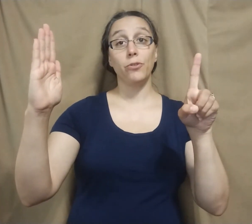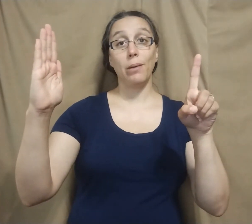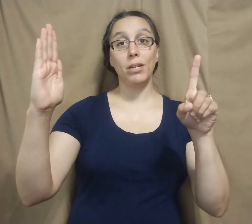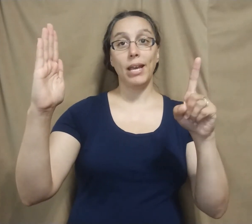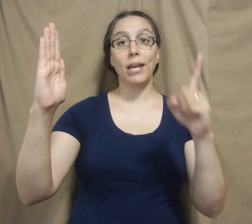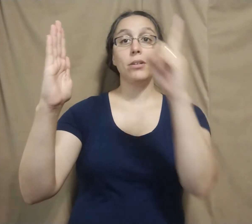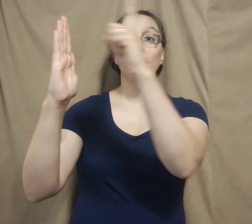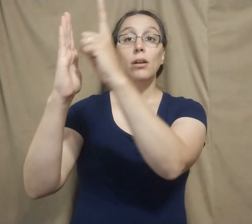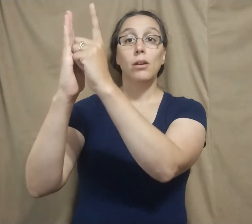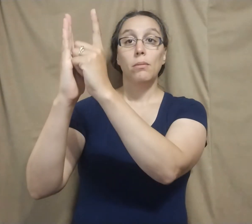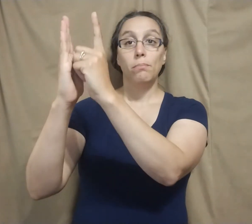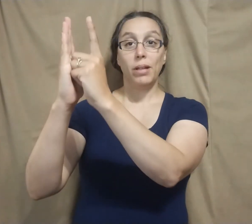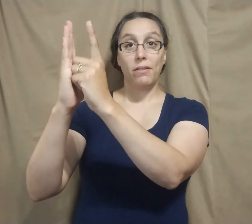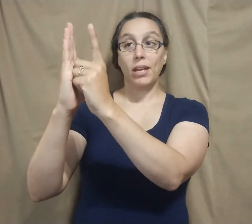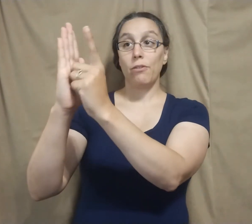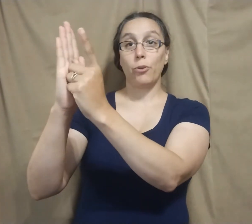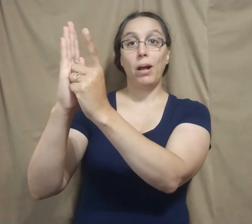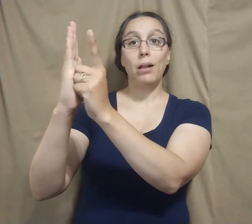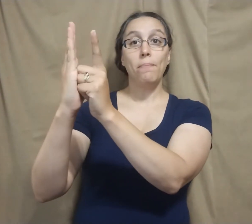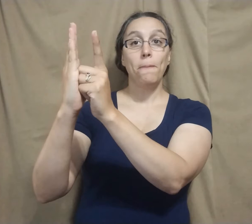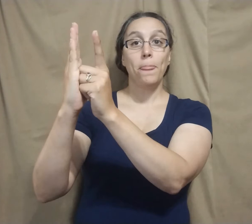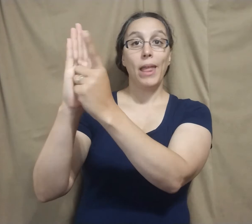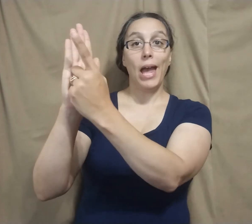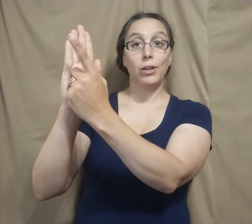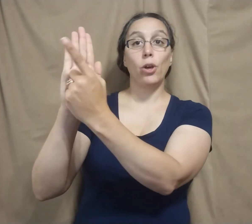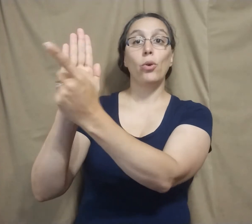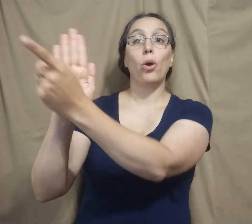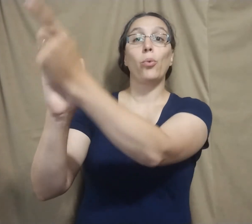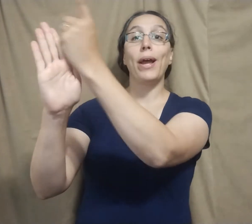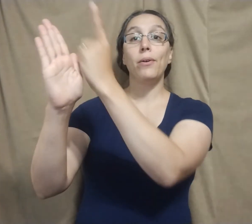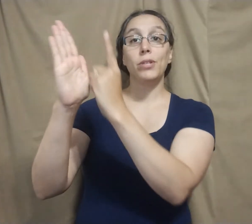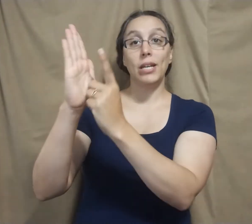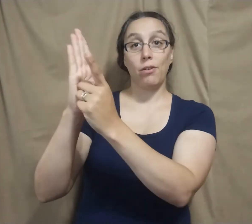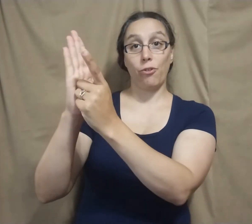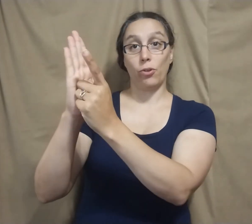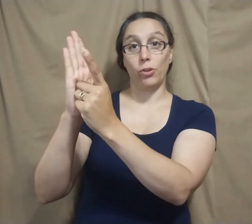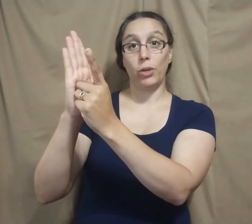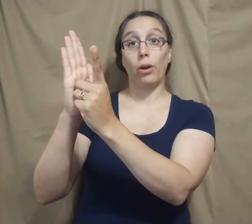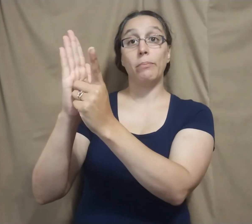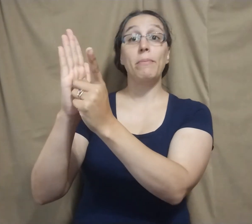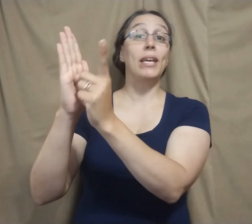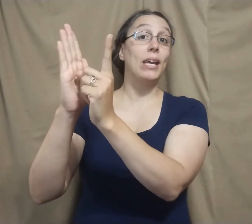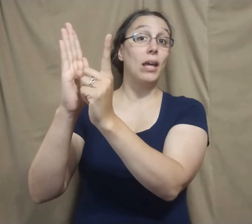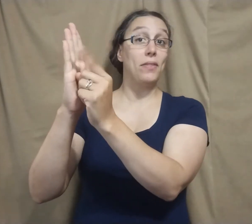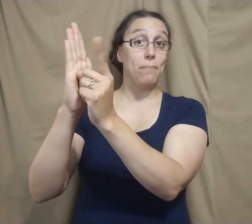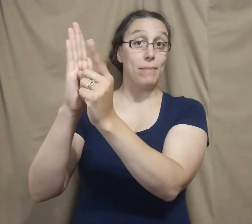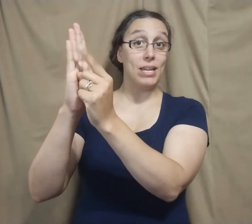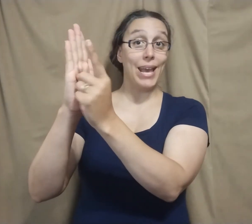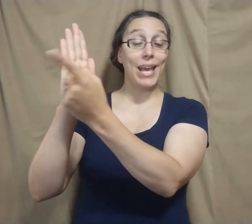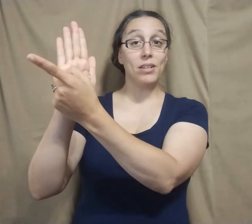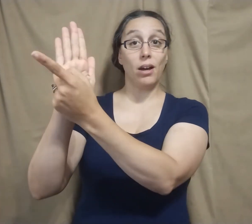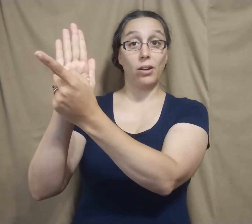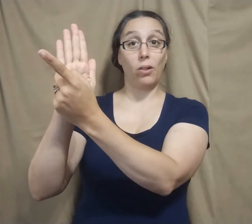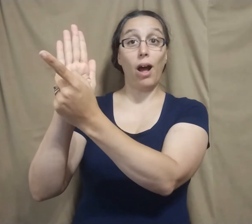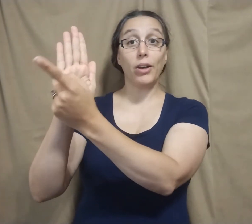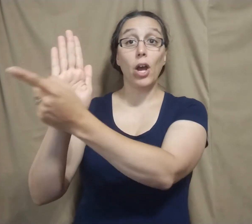dominant hand, place it against your palm, and go around in a circle. You are mimicking the minute hand on a clock,